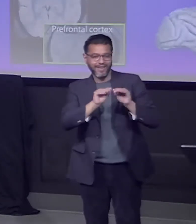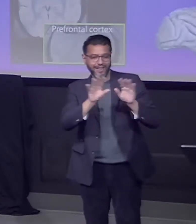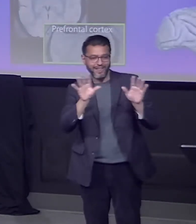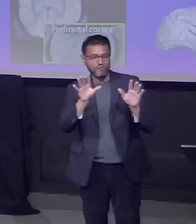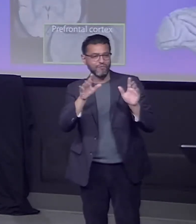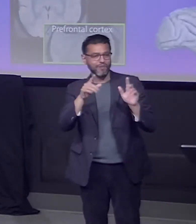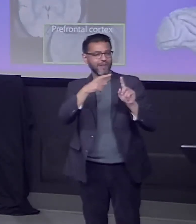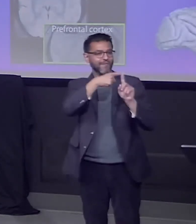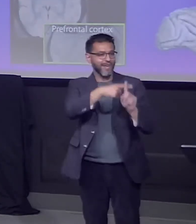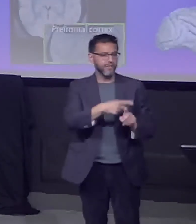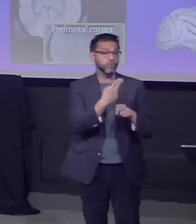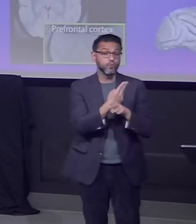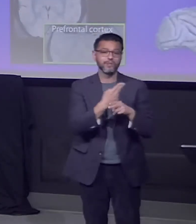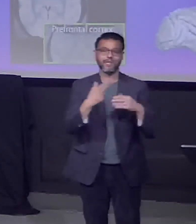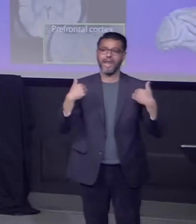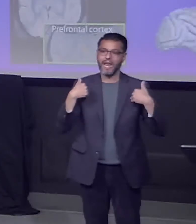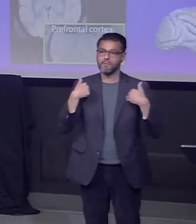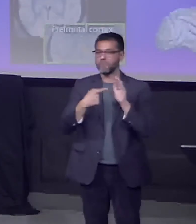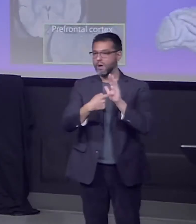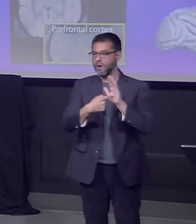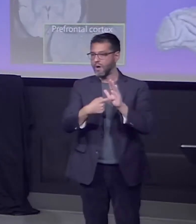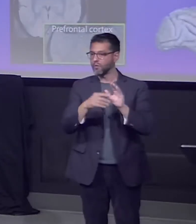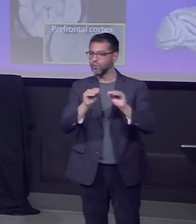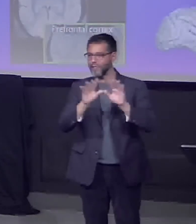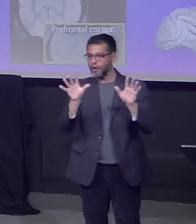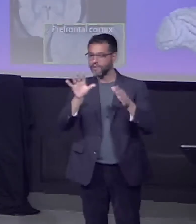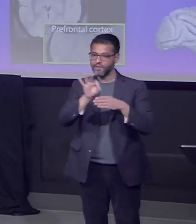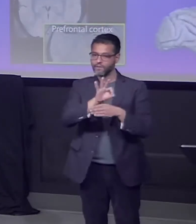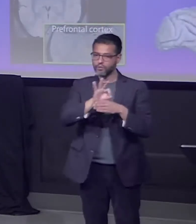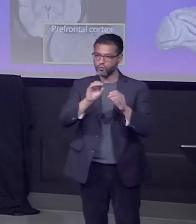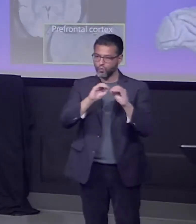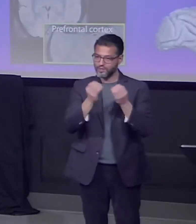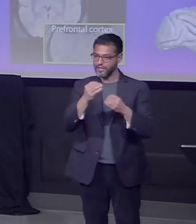to characterize the functional organization of these